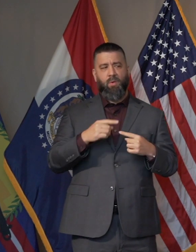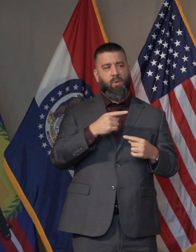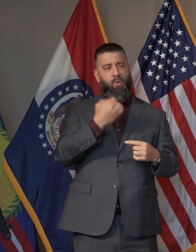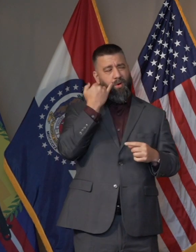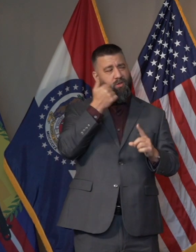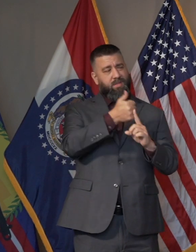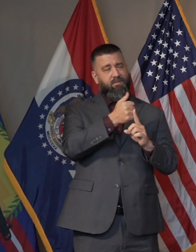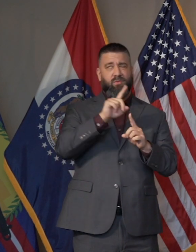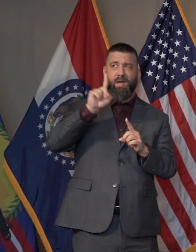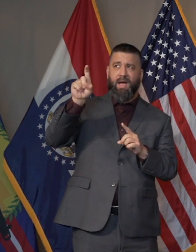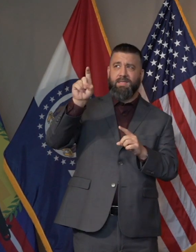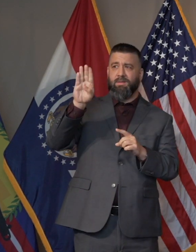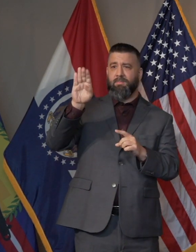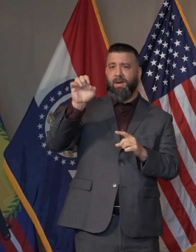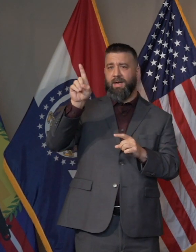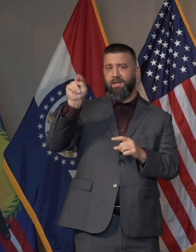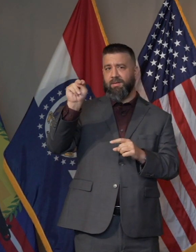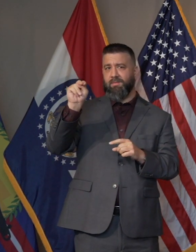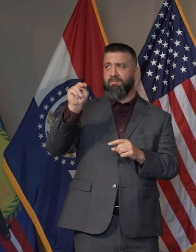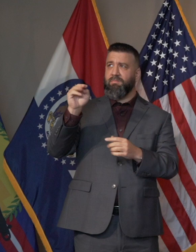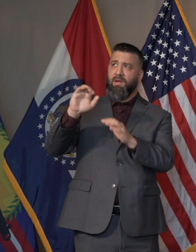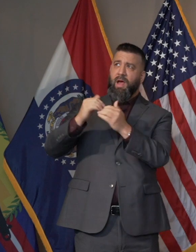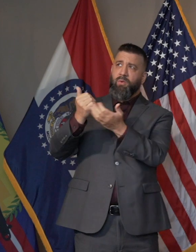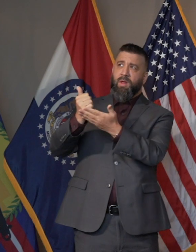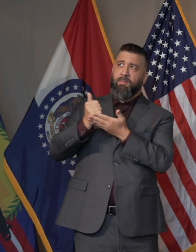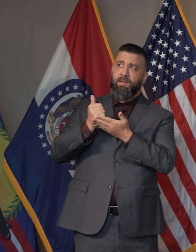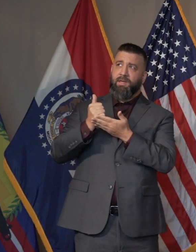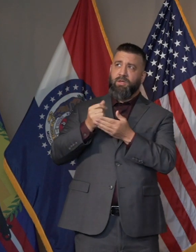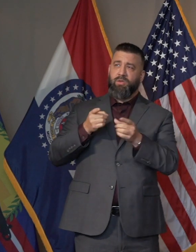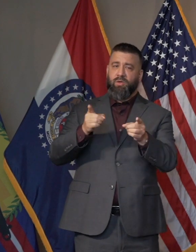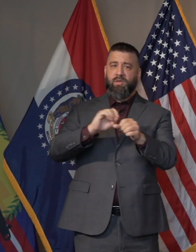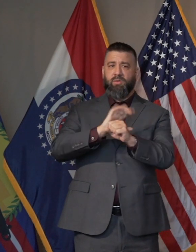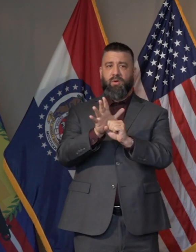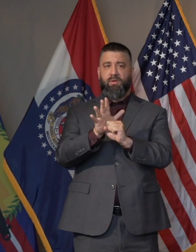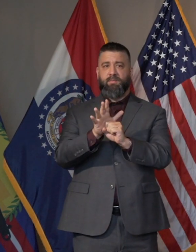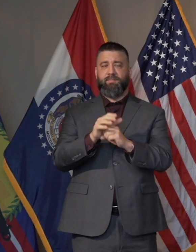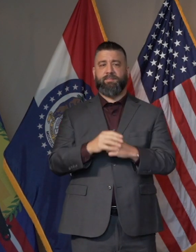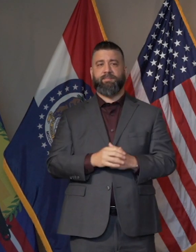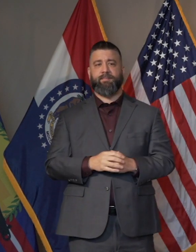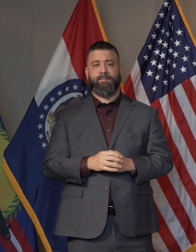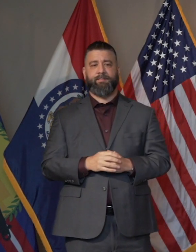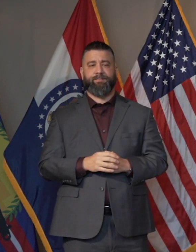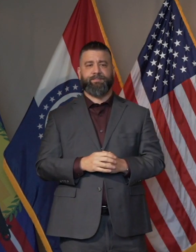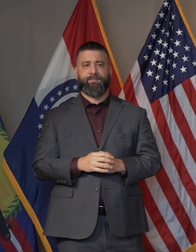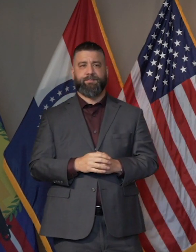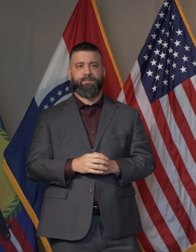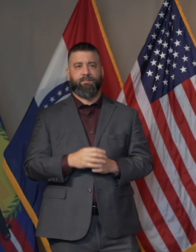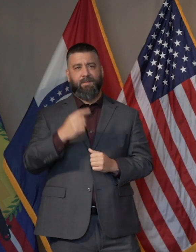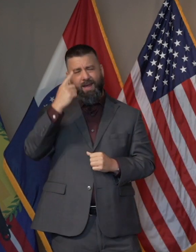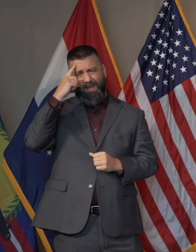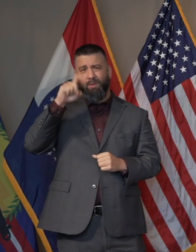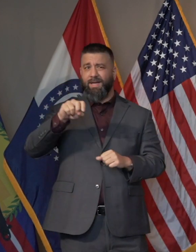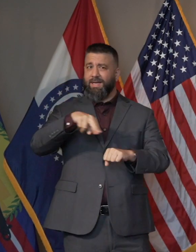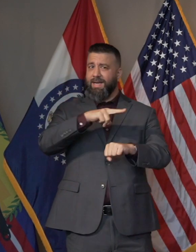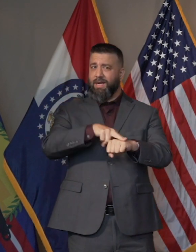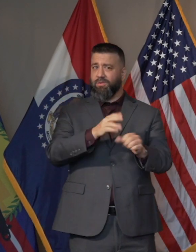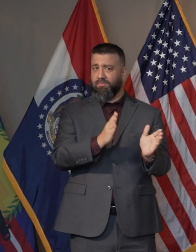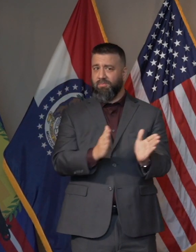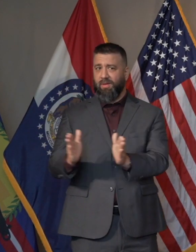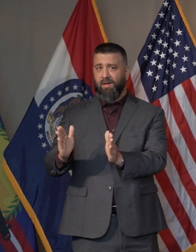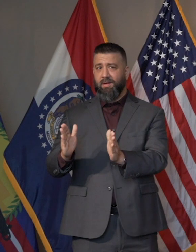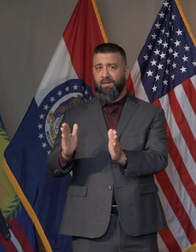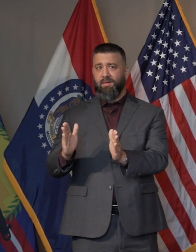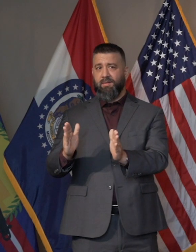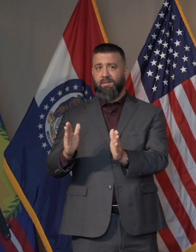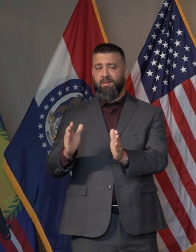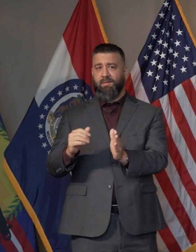Biden to help you in this coronavirus here locally? Well, I think we need a national strategy, and we need to release our